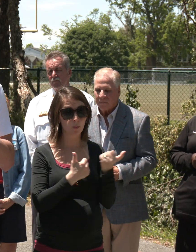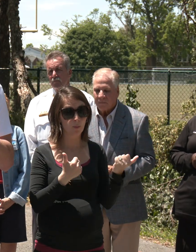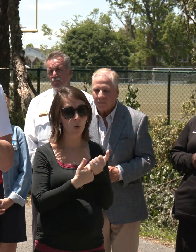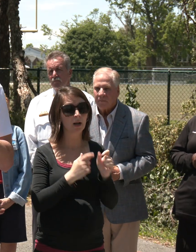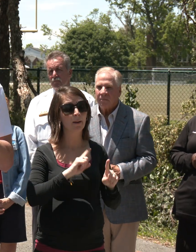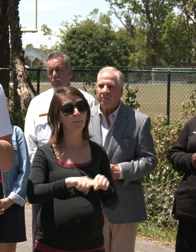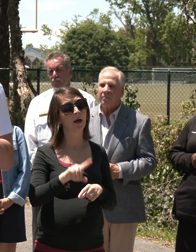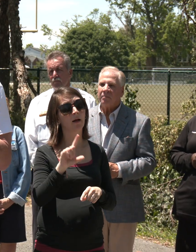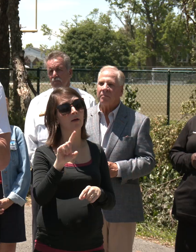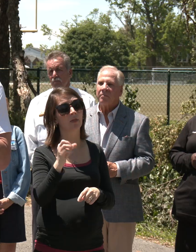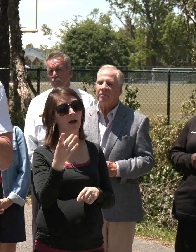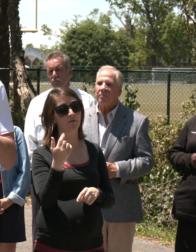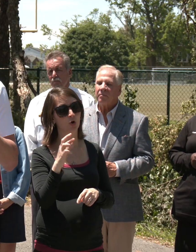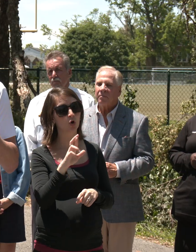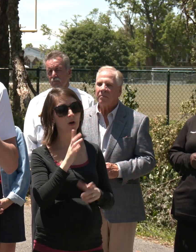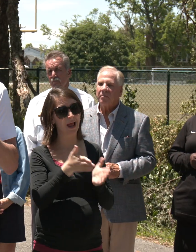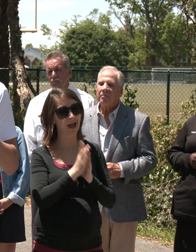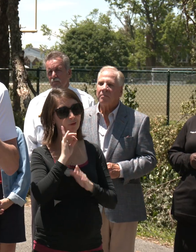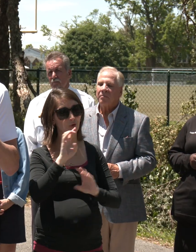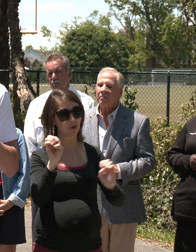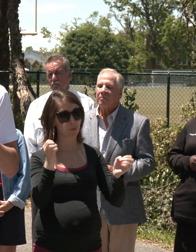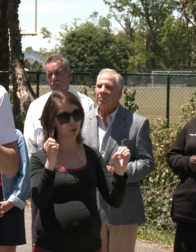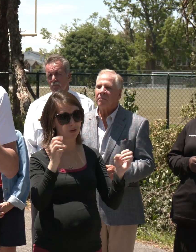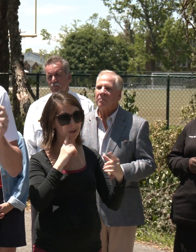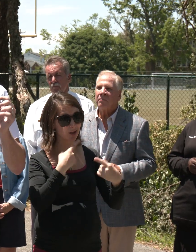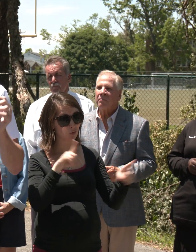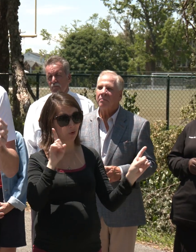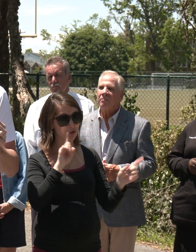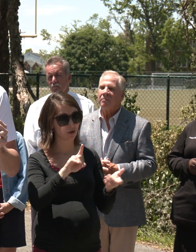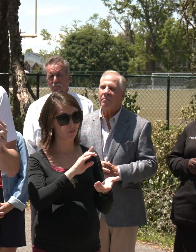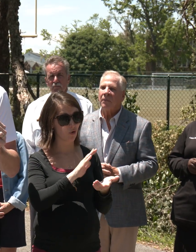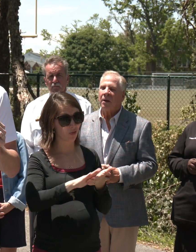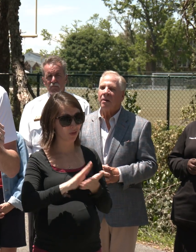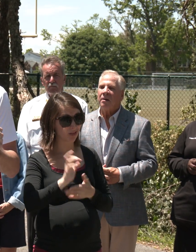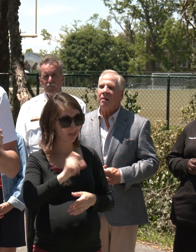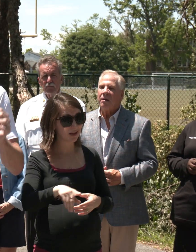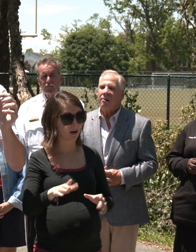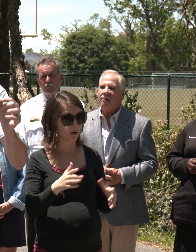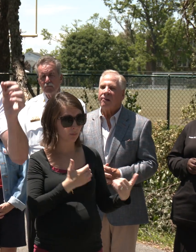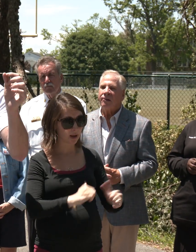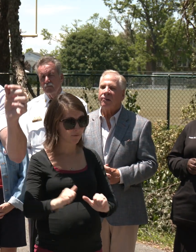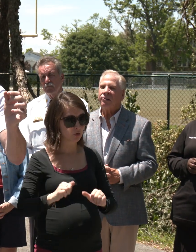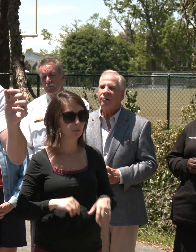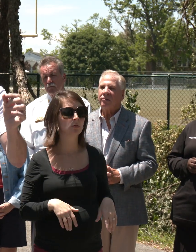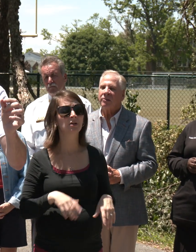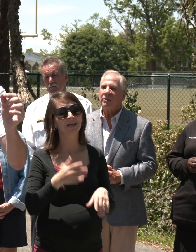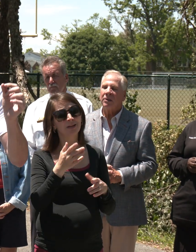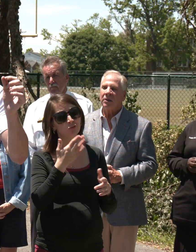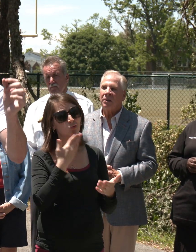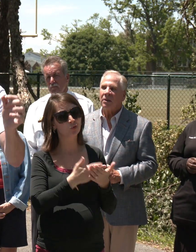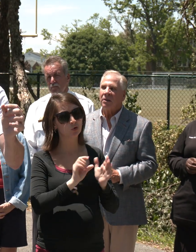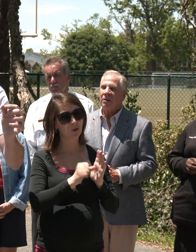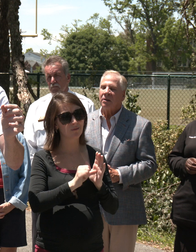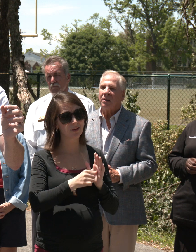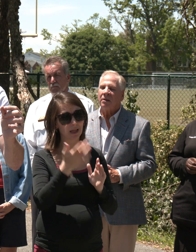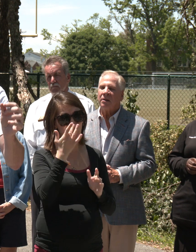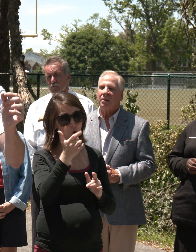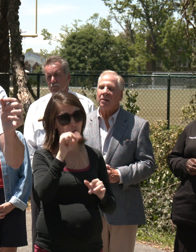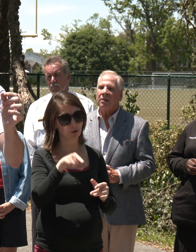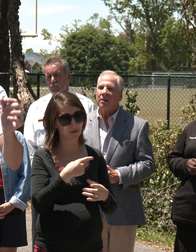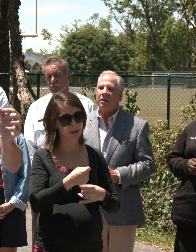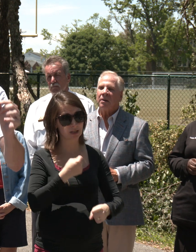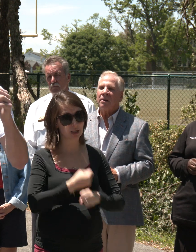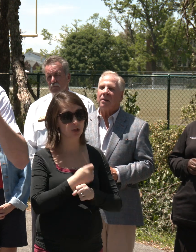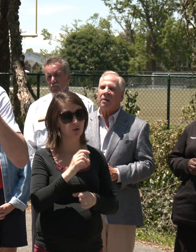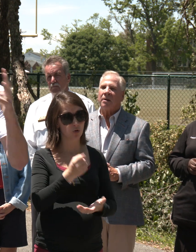emergency declaration for kind of the initial cleanup operations. I think it's also important to point out, earlier in the year, there was a grant funding request